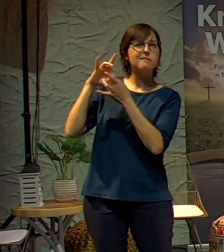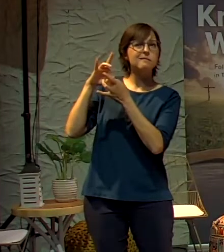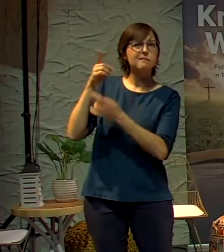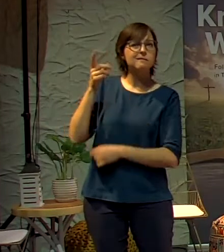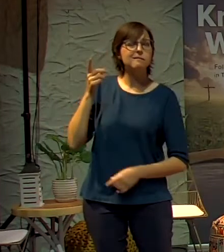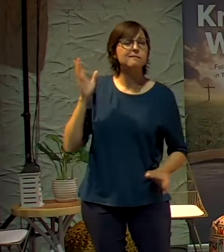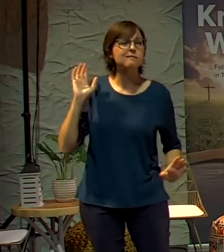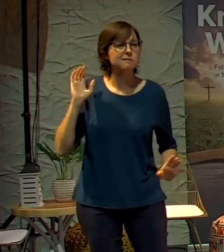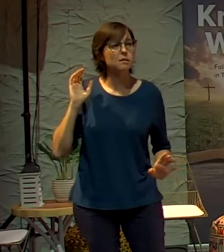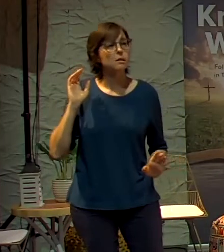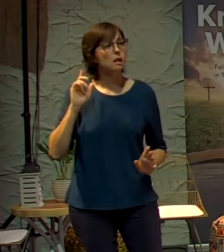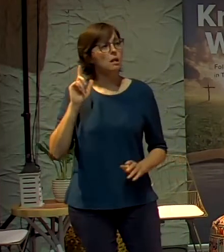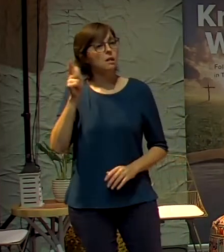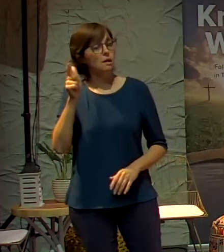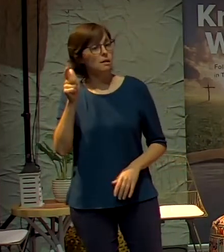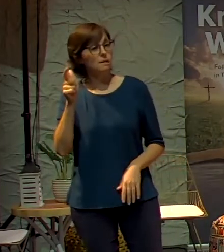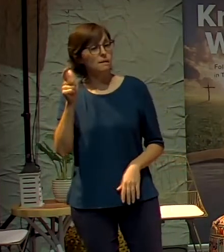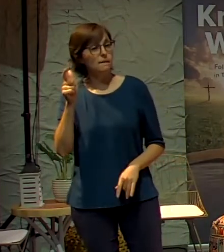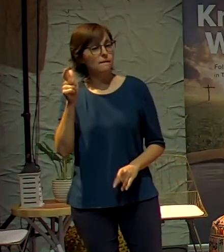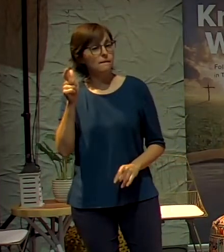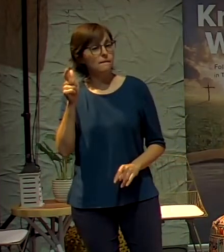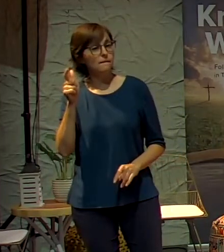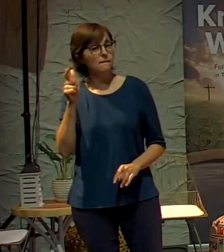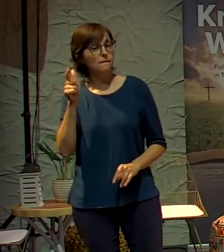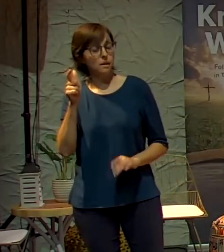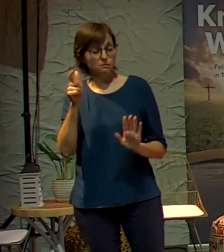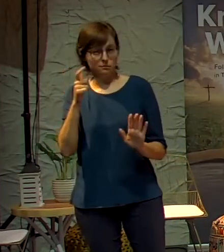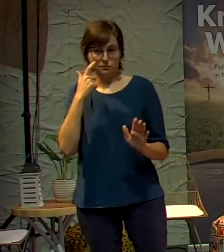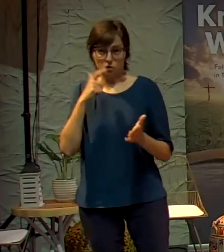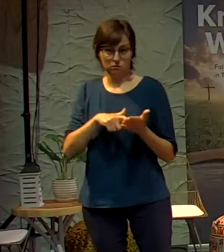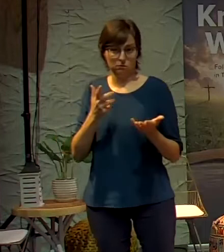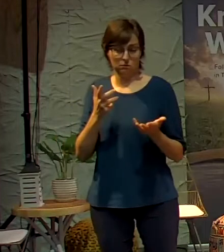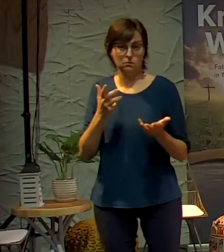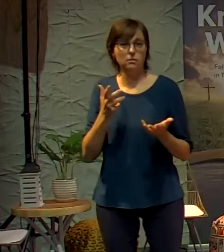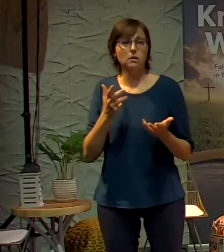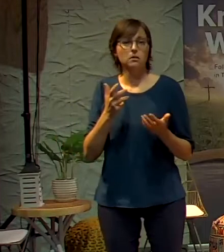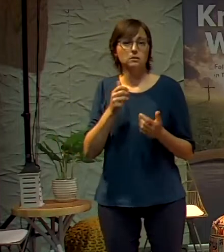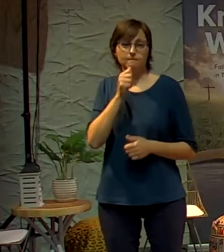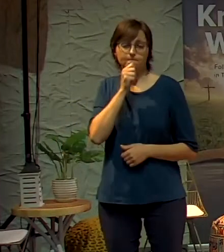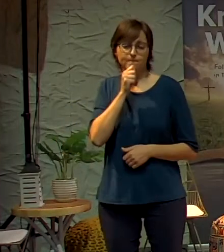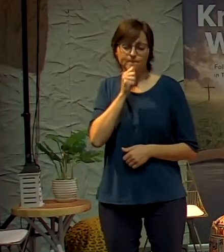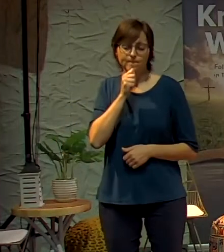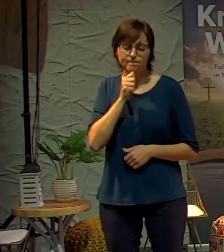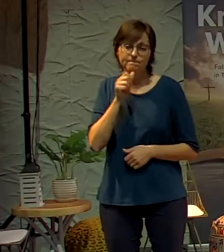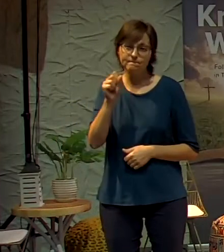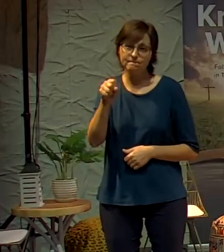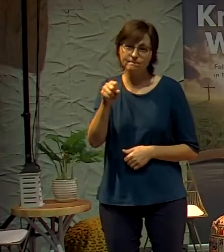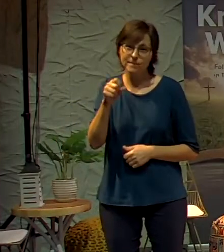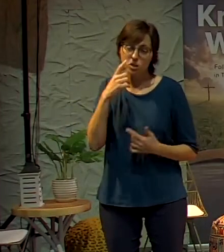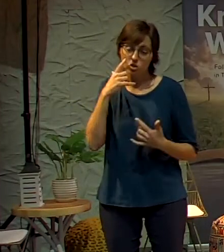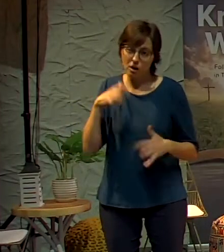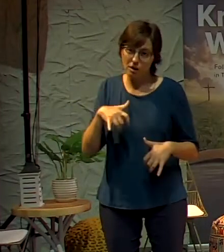Then, after that, what you encounter, shockingly, is suffering. Shockingly, I say